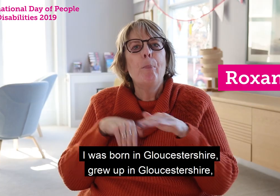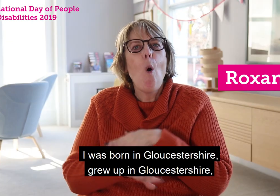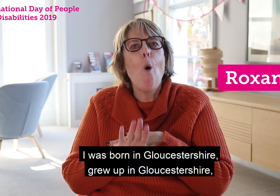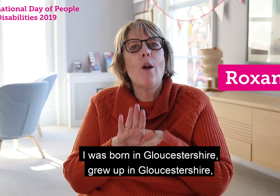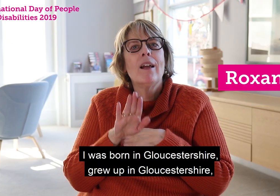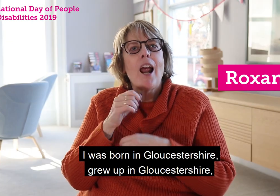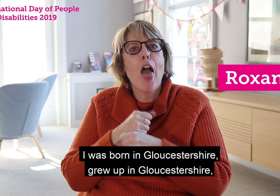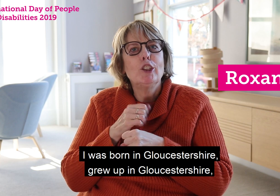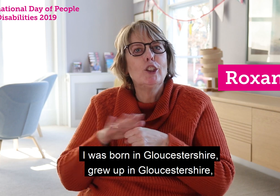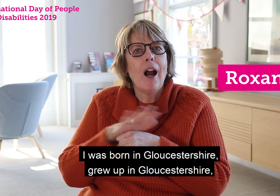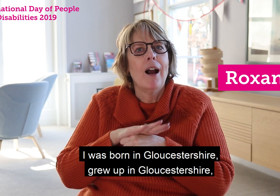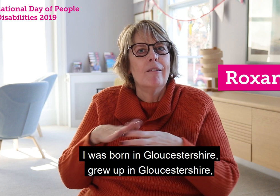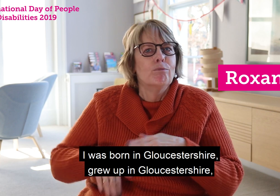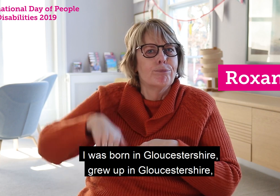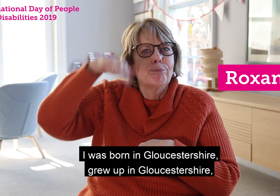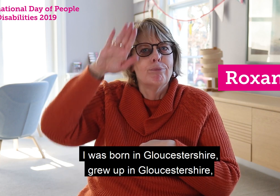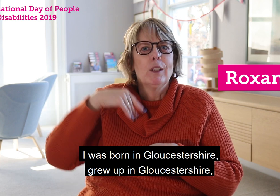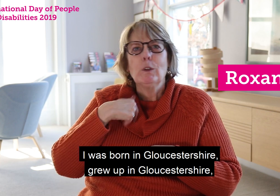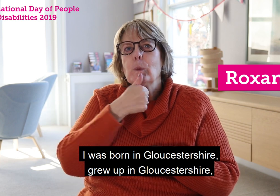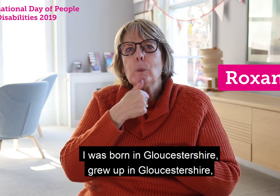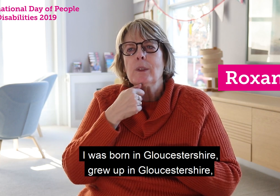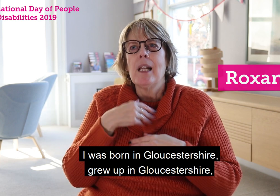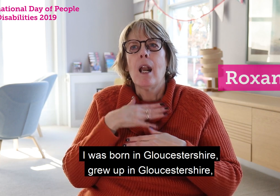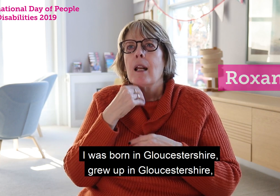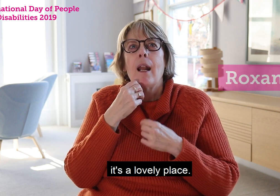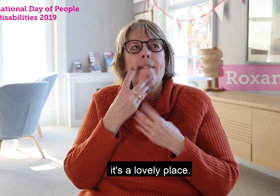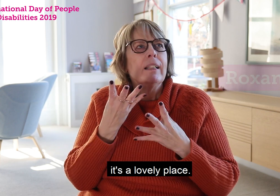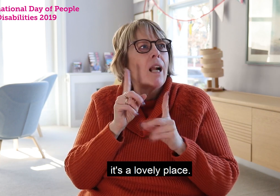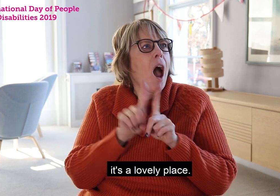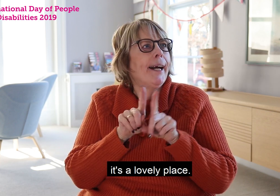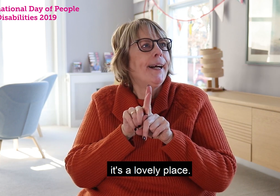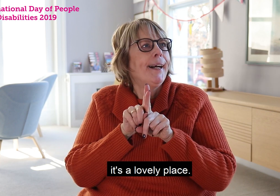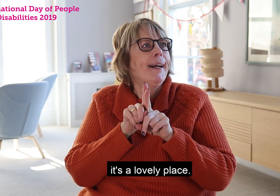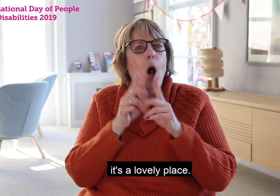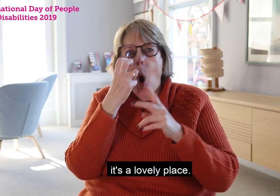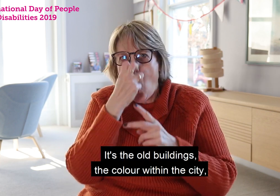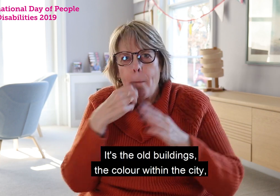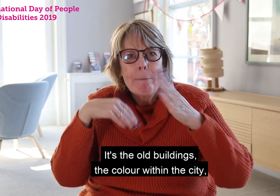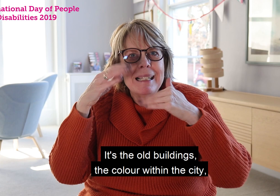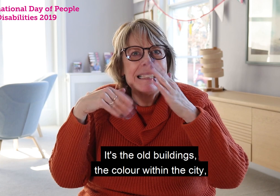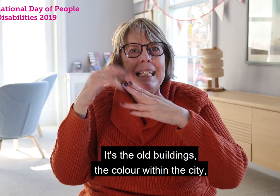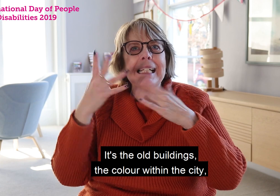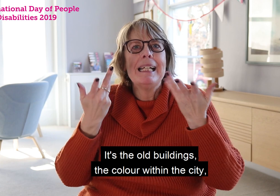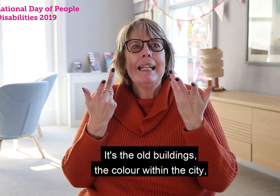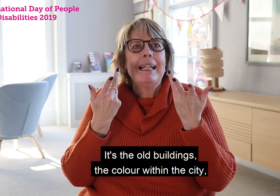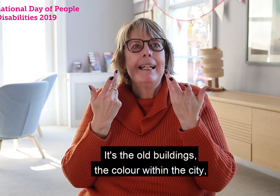was born in Gloucestershire, grew up in Gloucestershire, it's a lovely place. It's the old buildings,